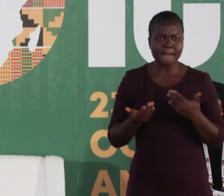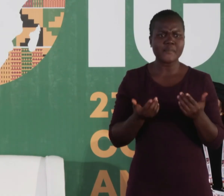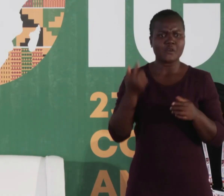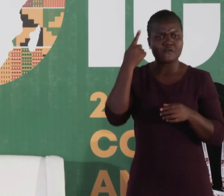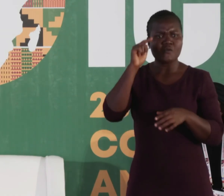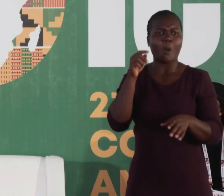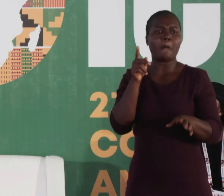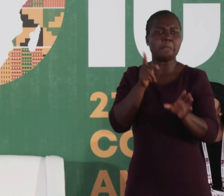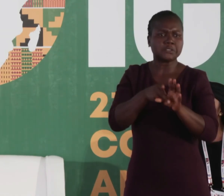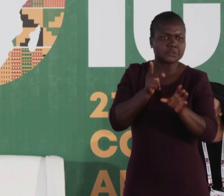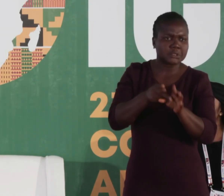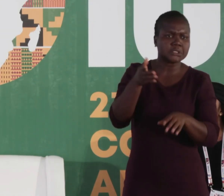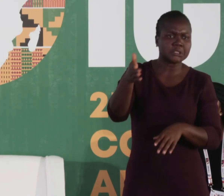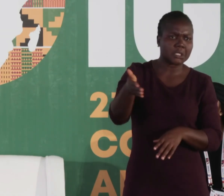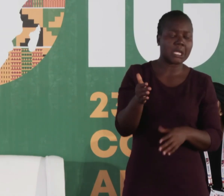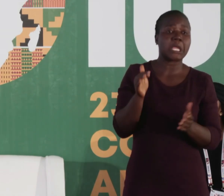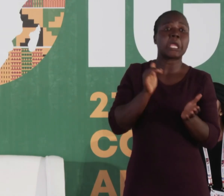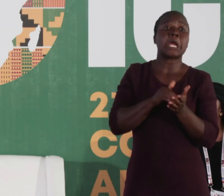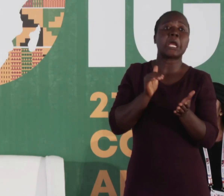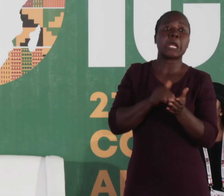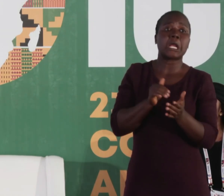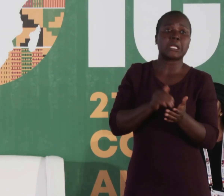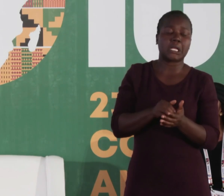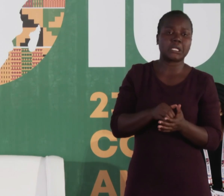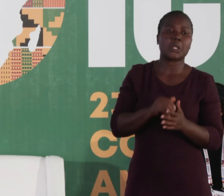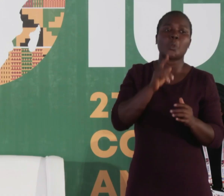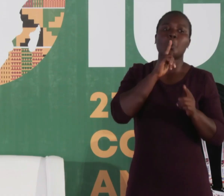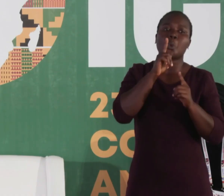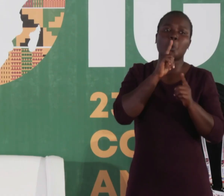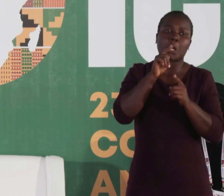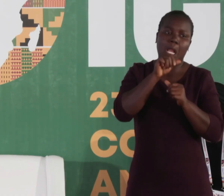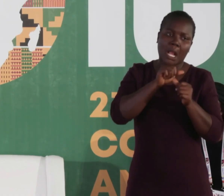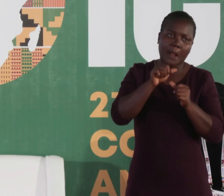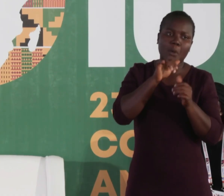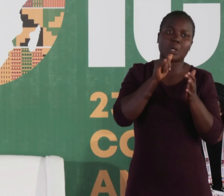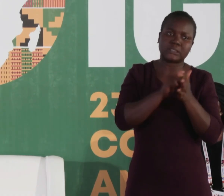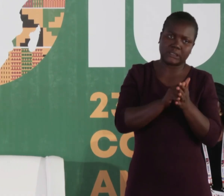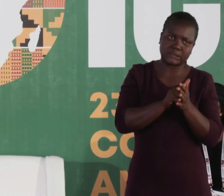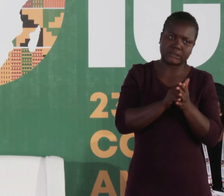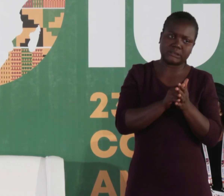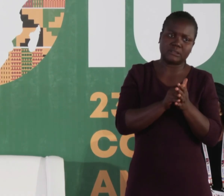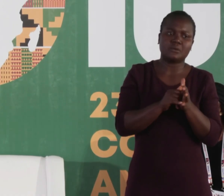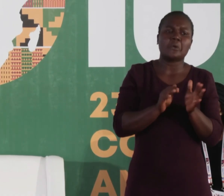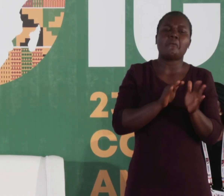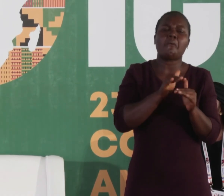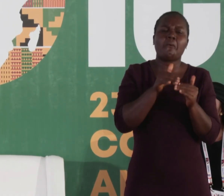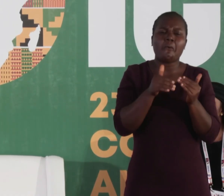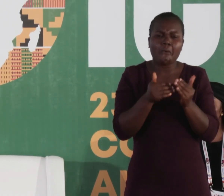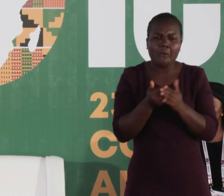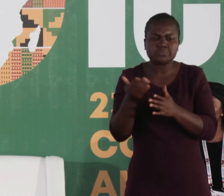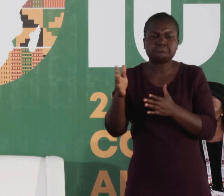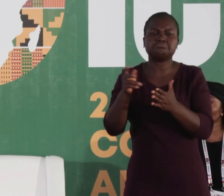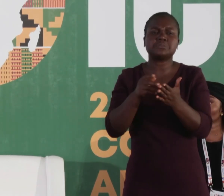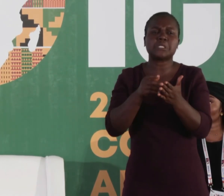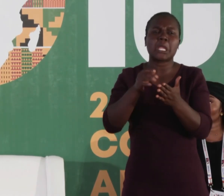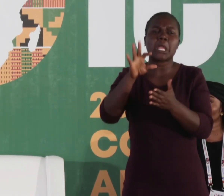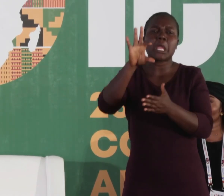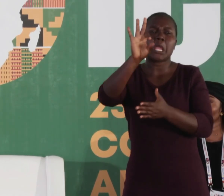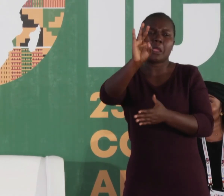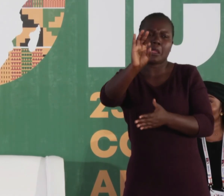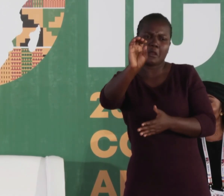fair. However, they suggested that the dispensing fee be increased a bit